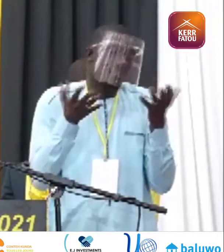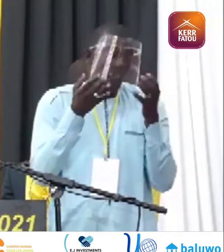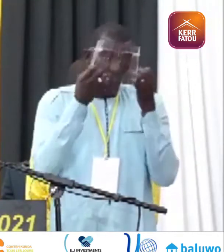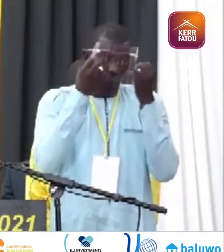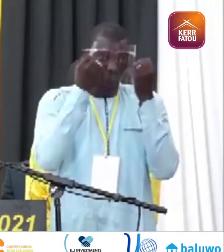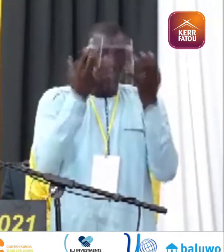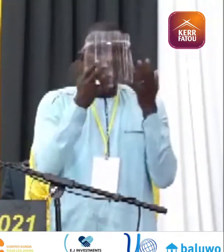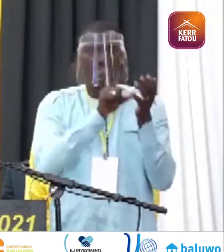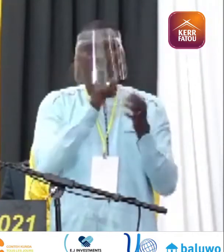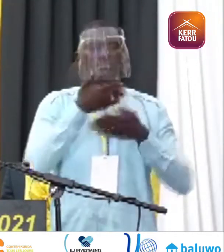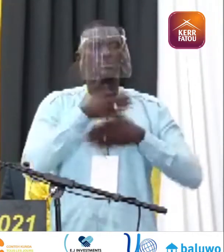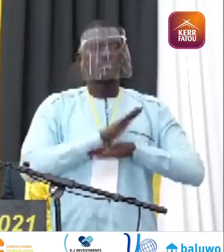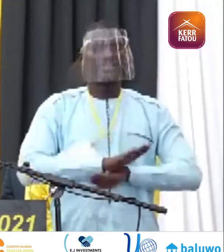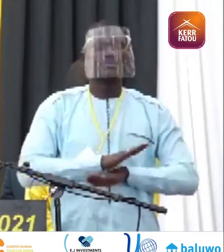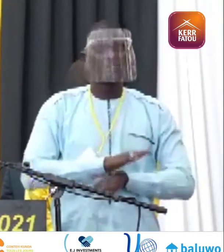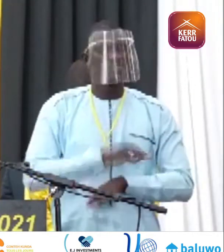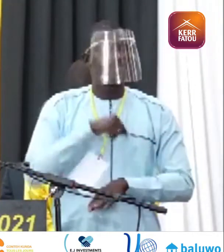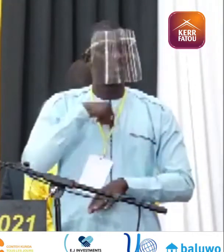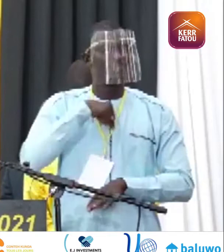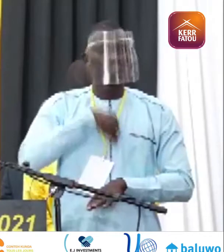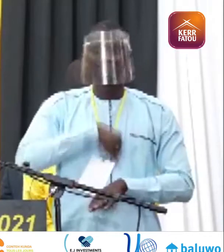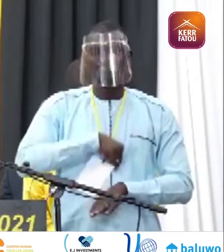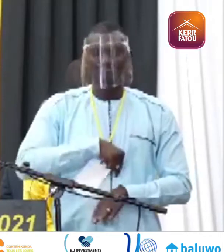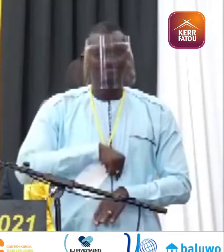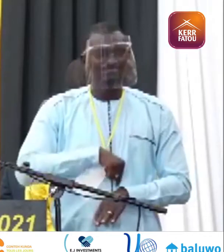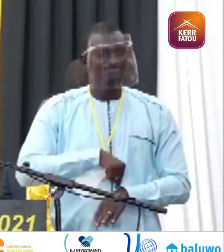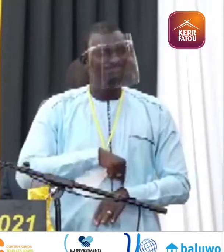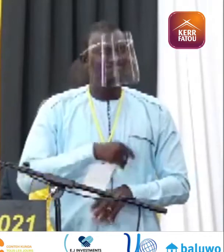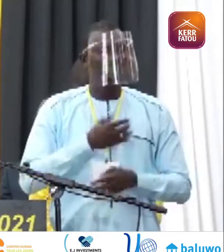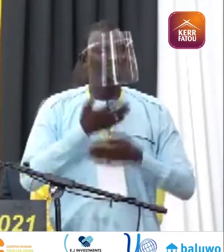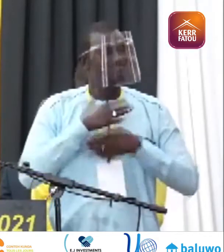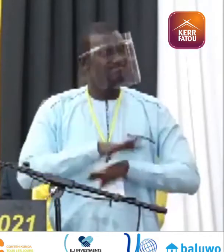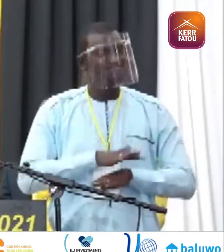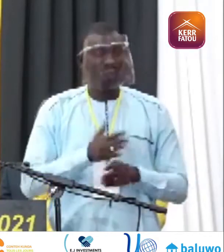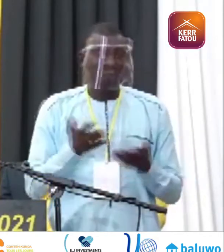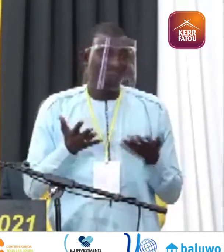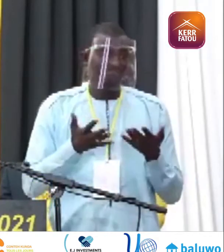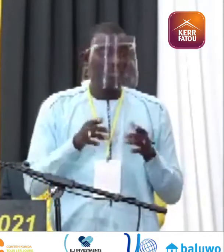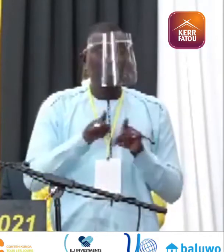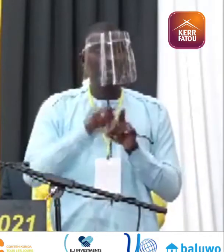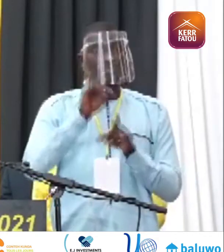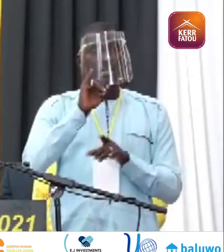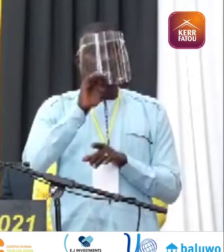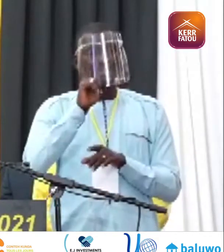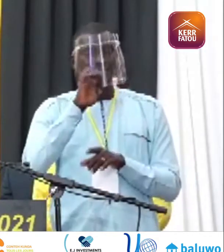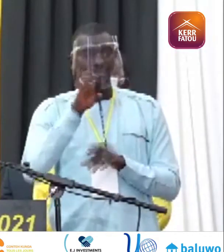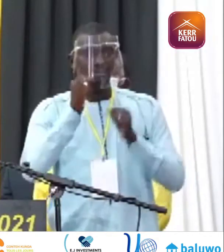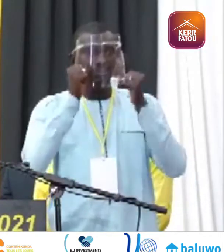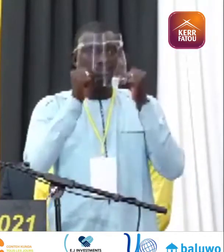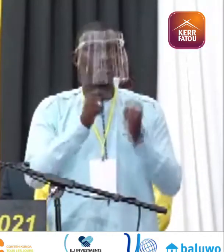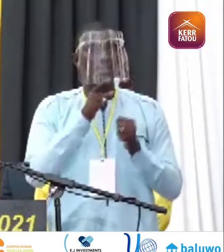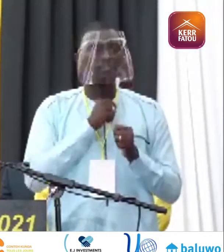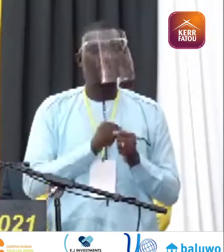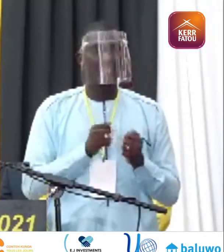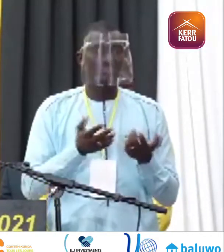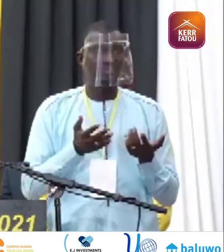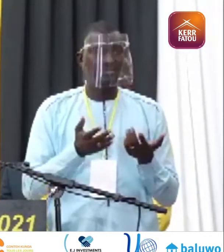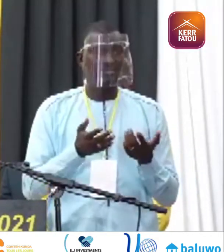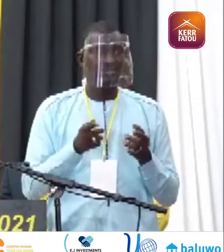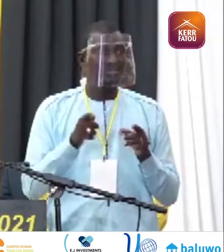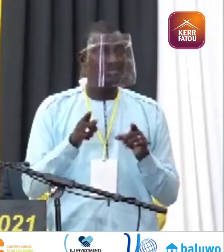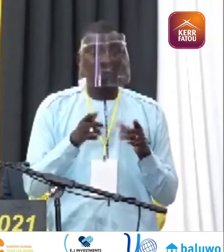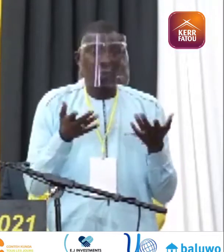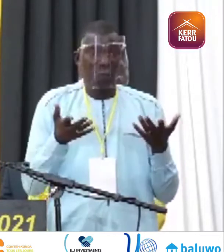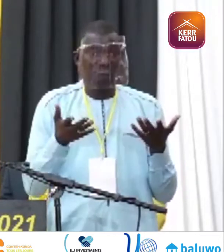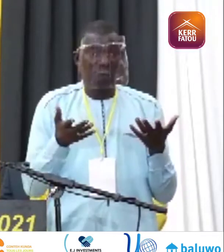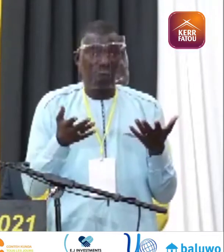to our surprise and disappointment, simple English, the IEC chairman and his